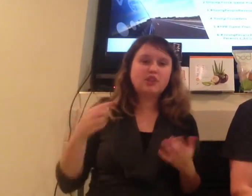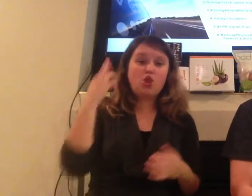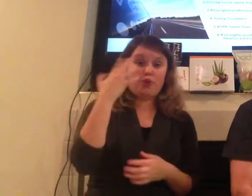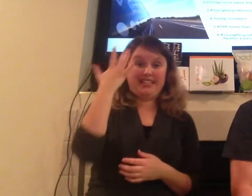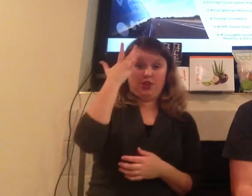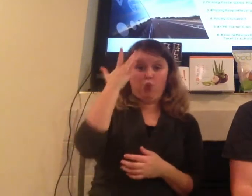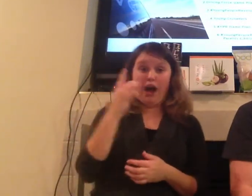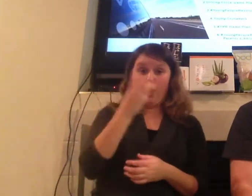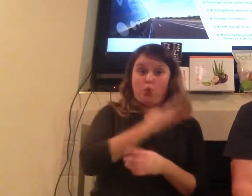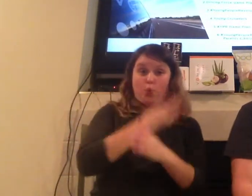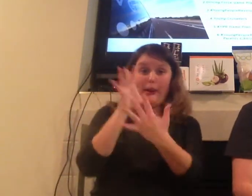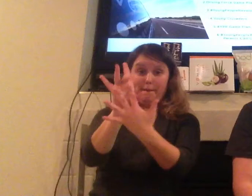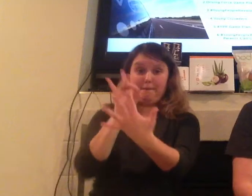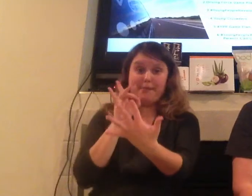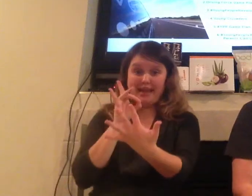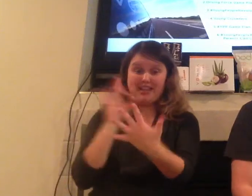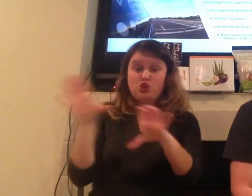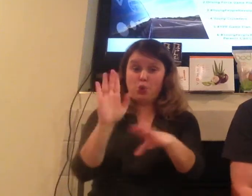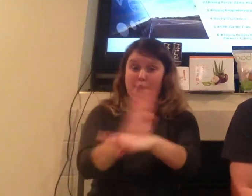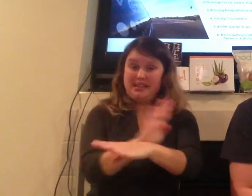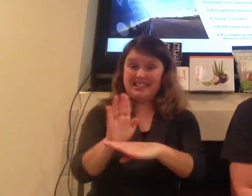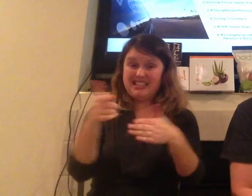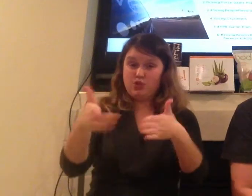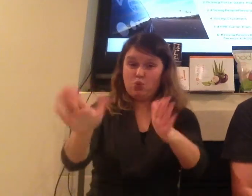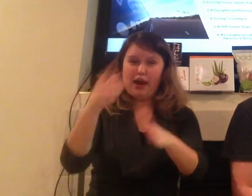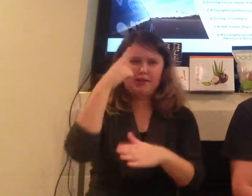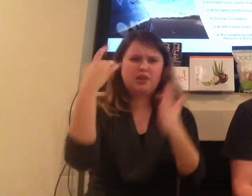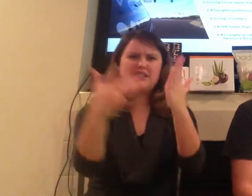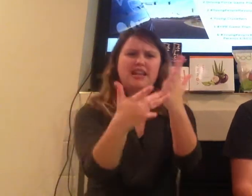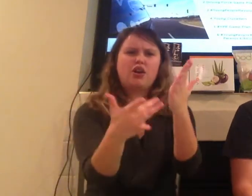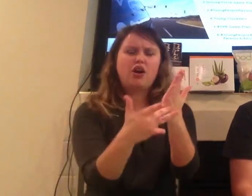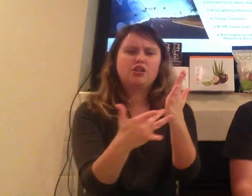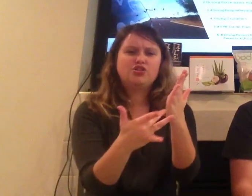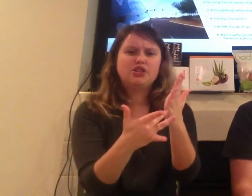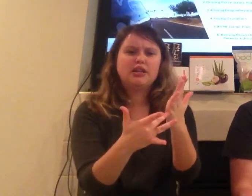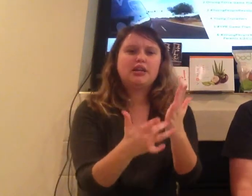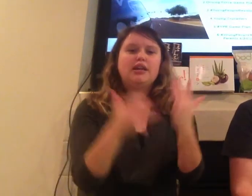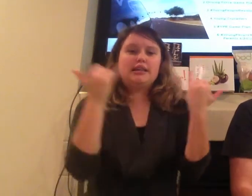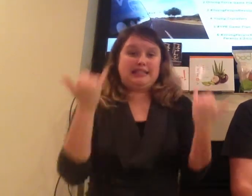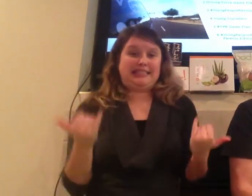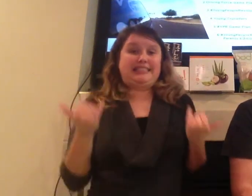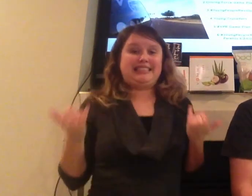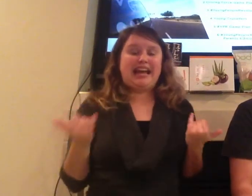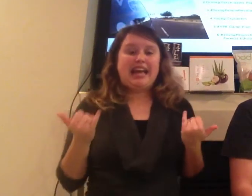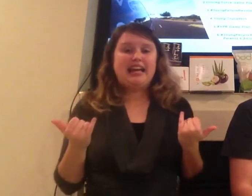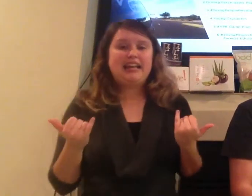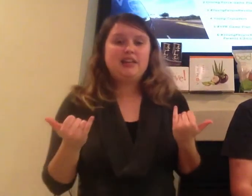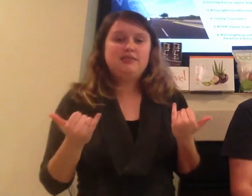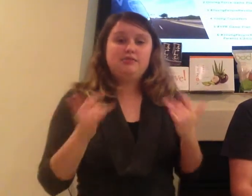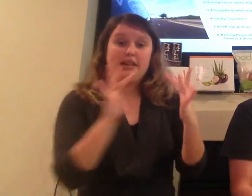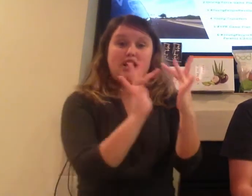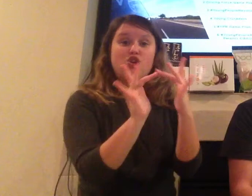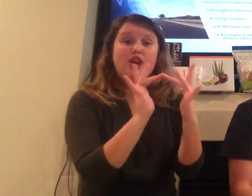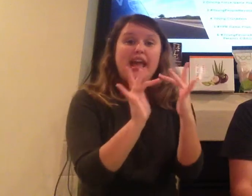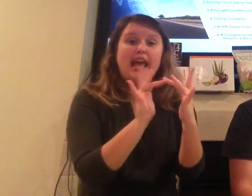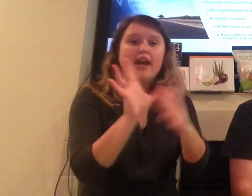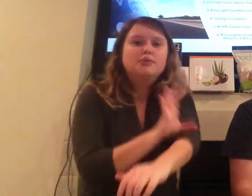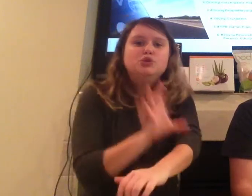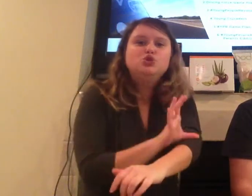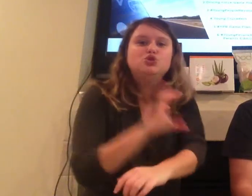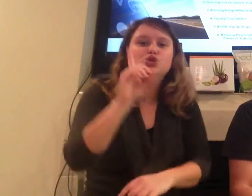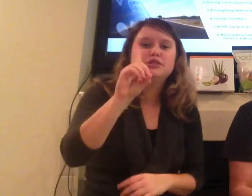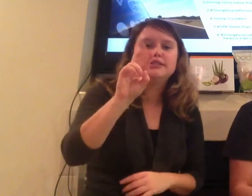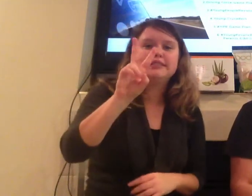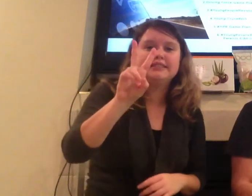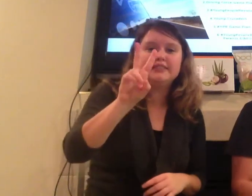business this way is simply because of technology. You see today with internet and